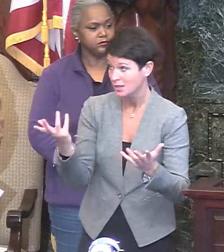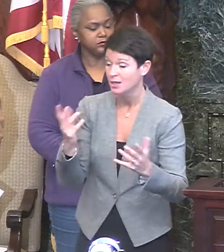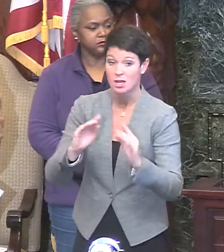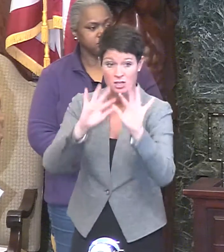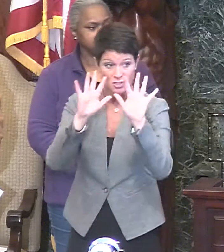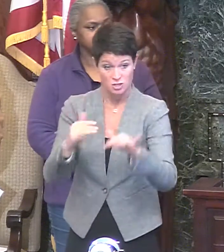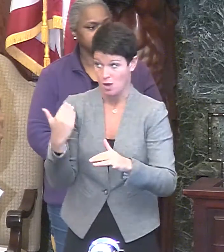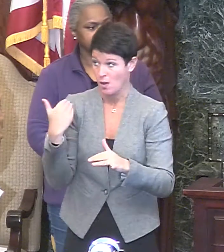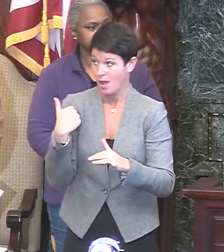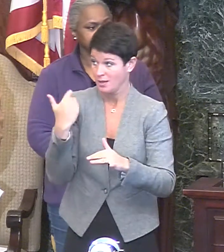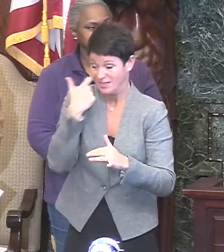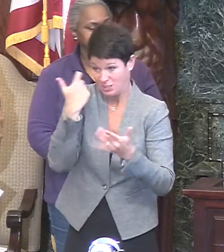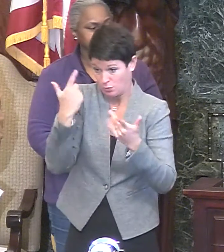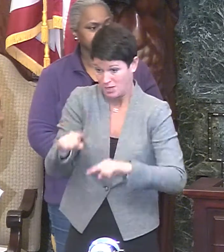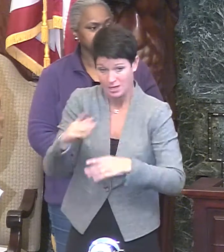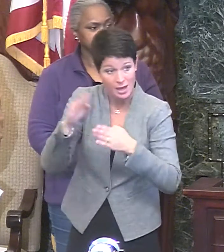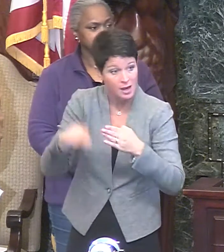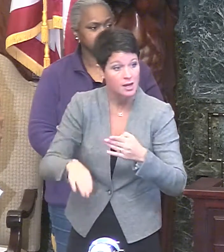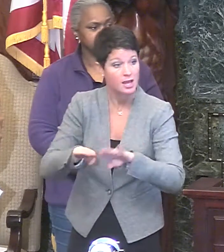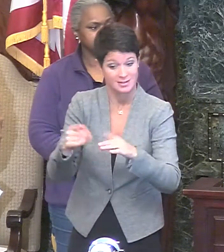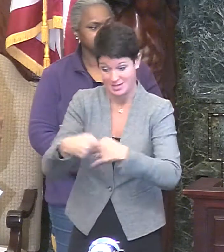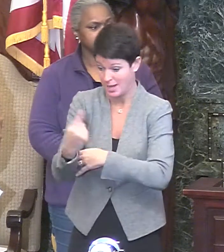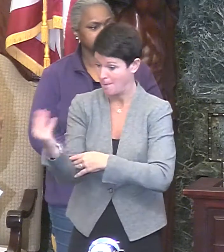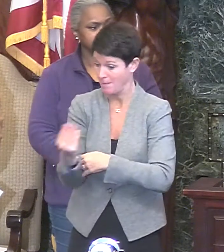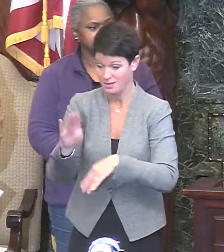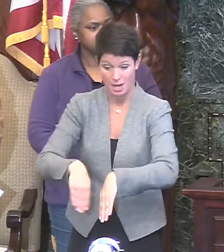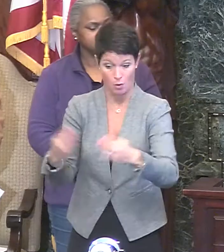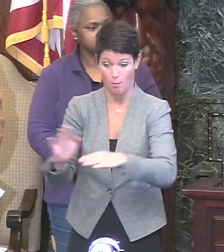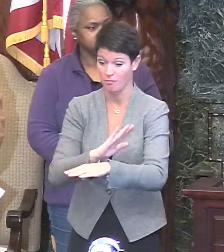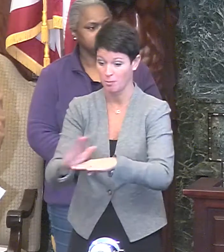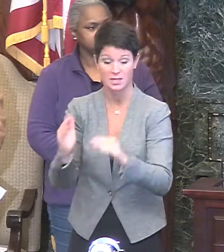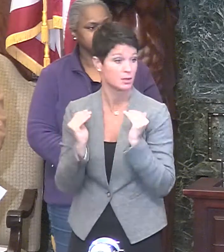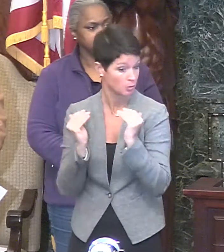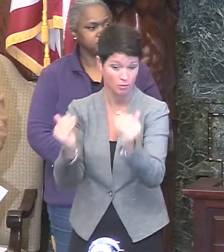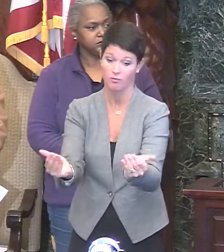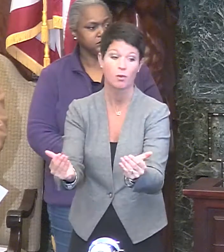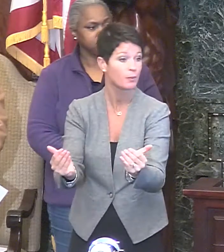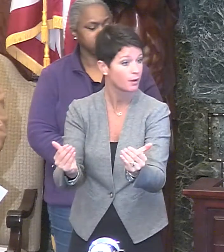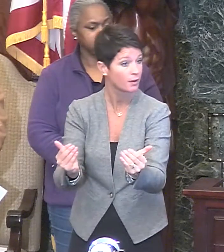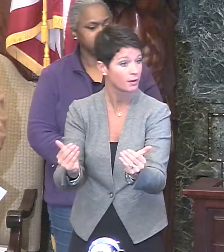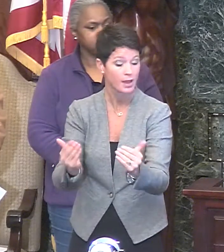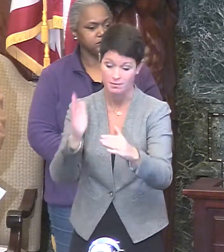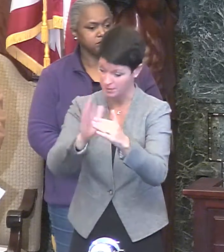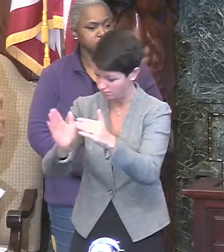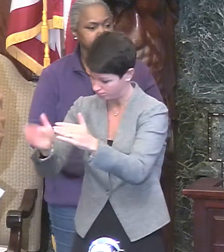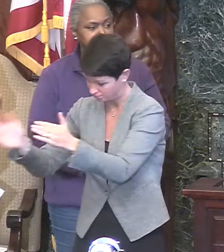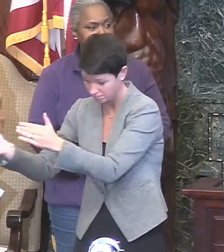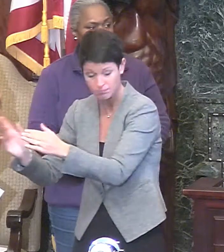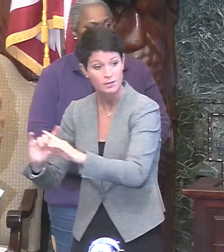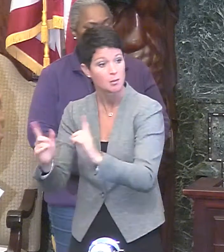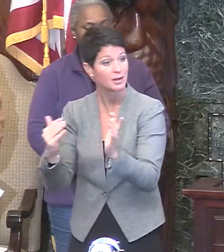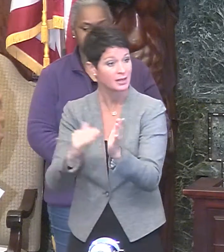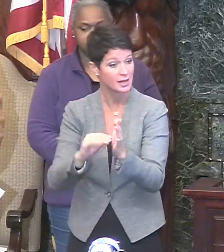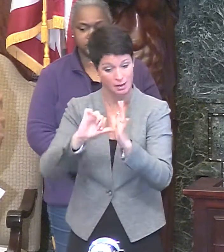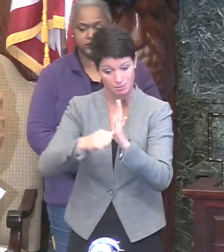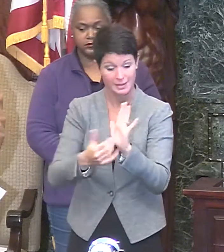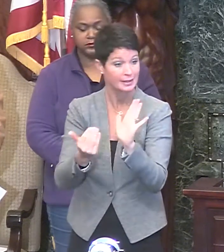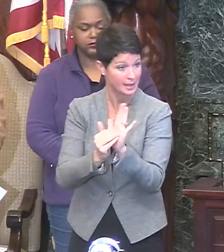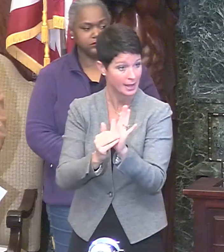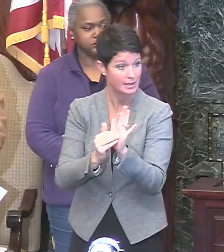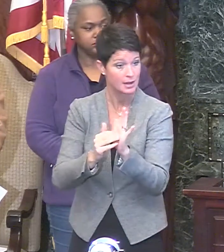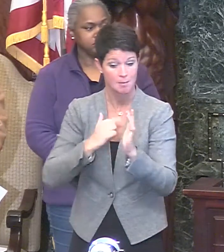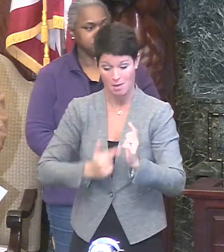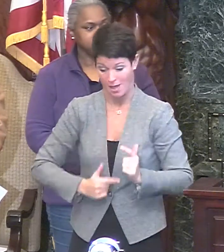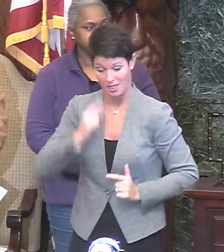snow event over the weekend, and we're open Monday for business, and we're moving forward and getting those things done. And as I'll reiterate to you, my